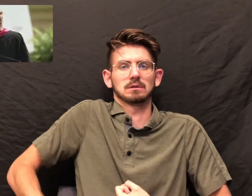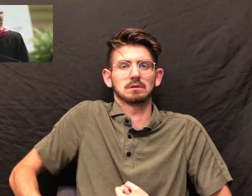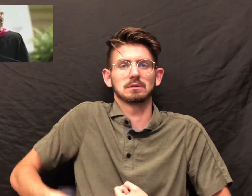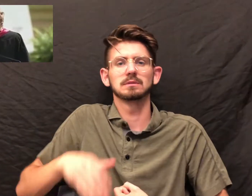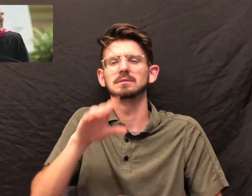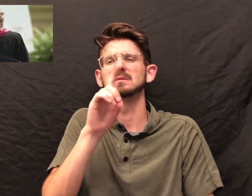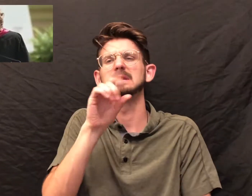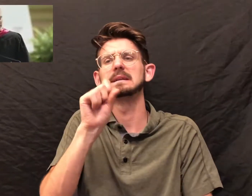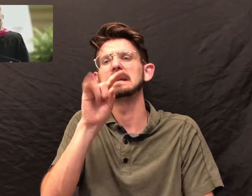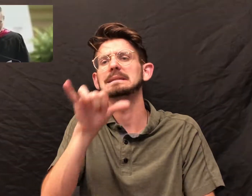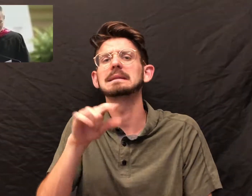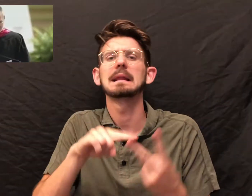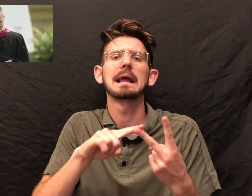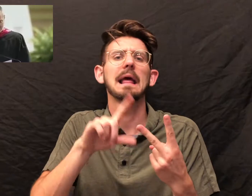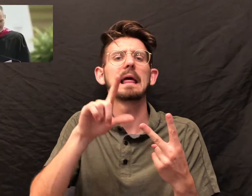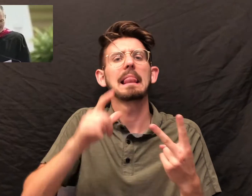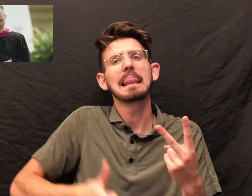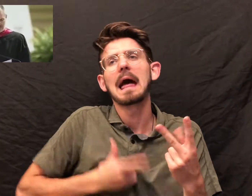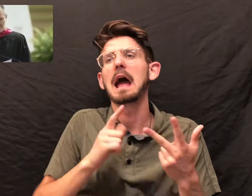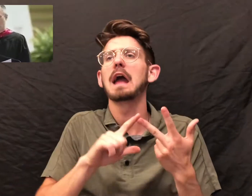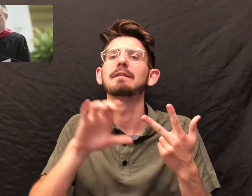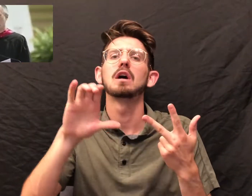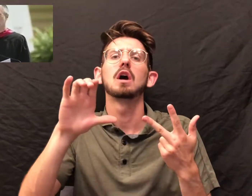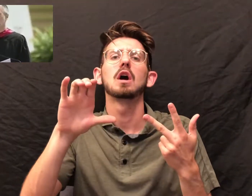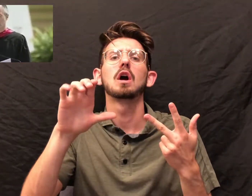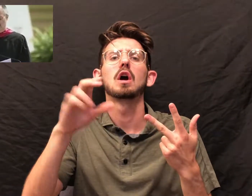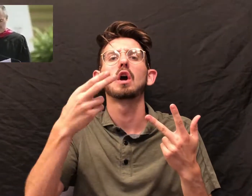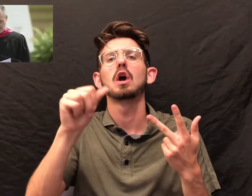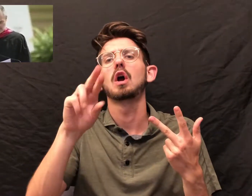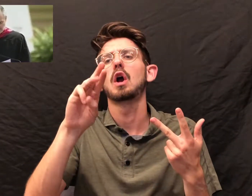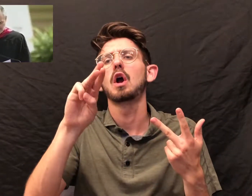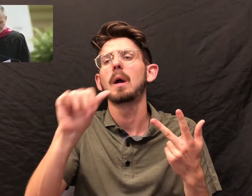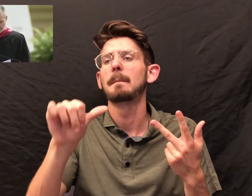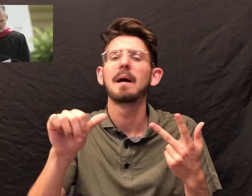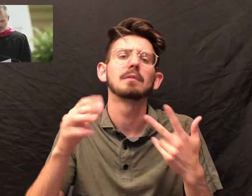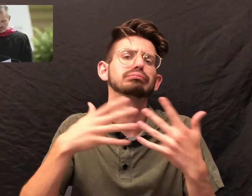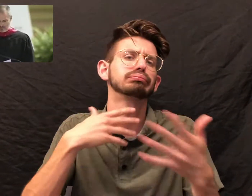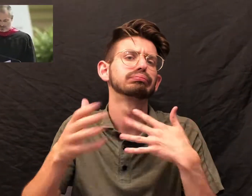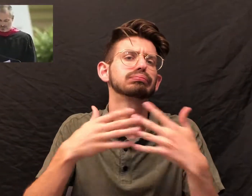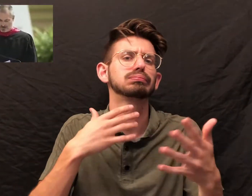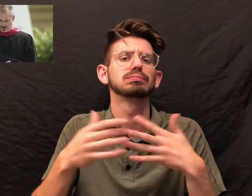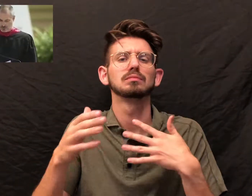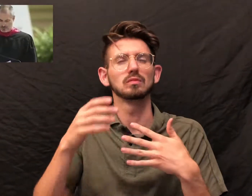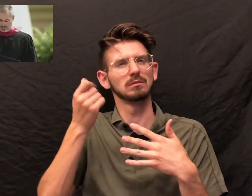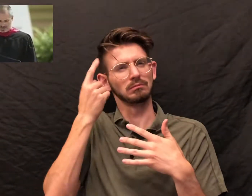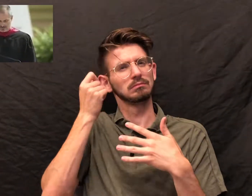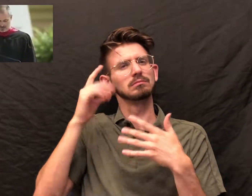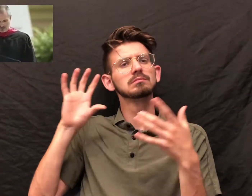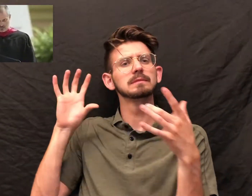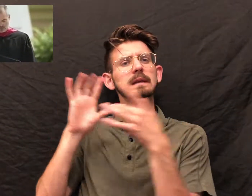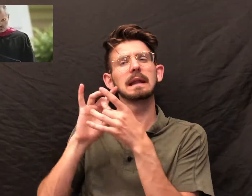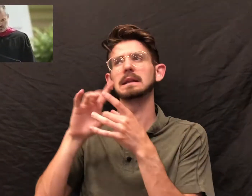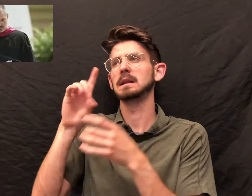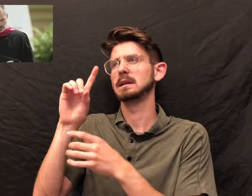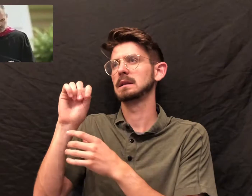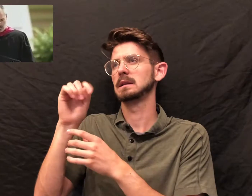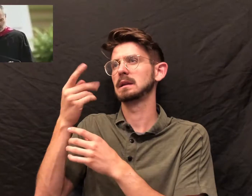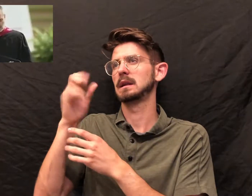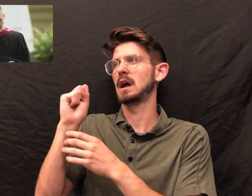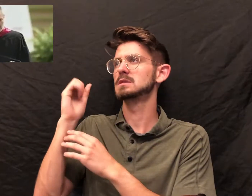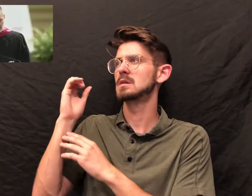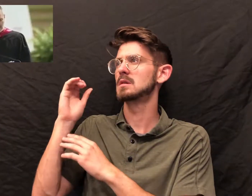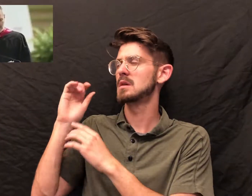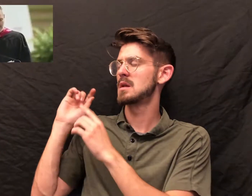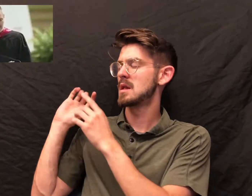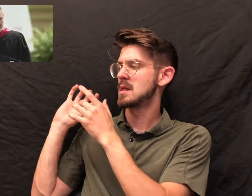whatever. Because believing that the dots will connect down the road will give you the confidence to follow your heart even when it leads